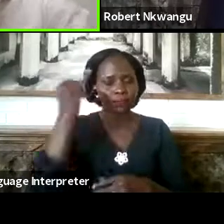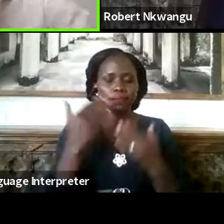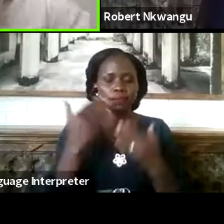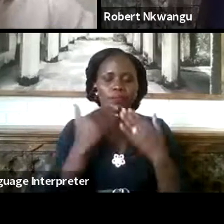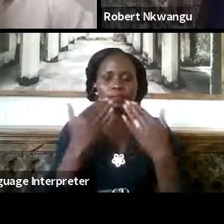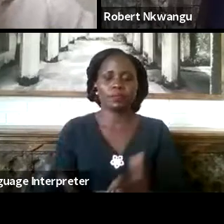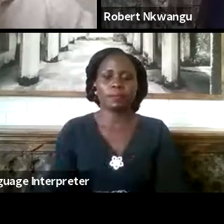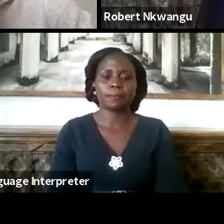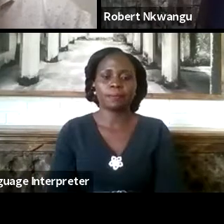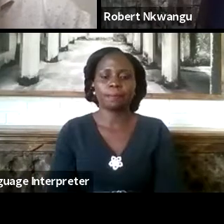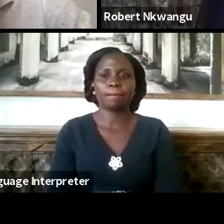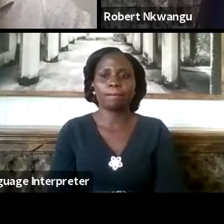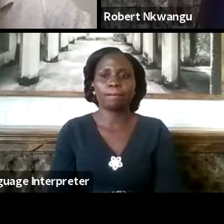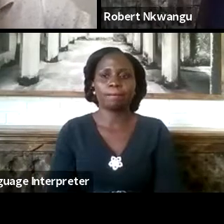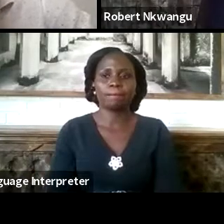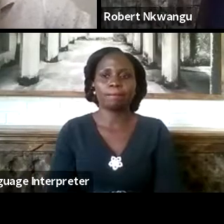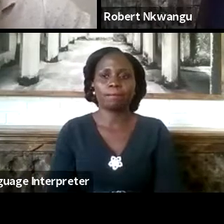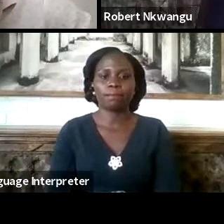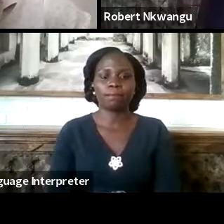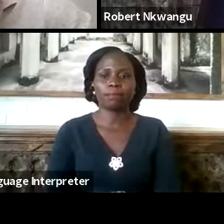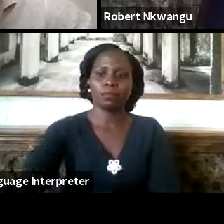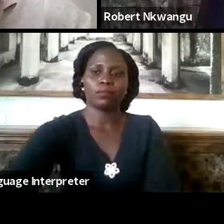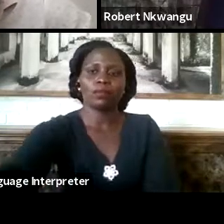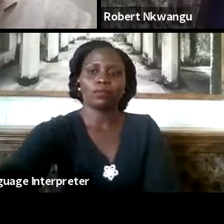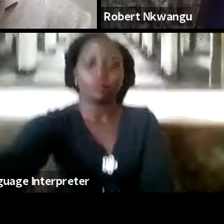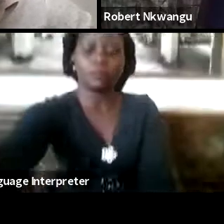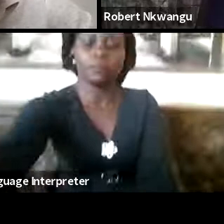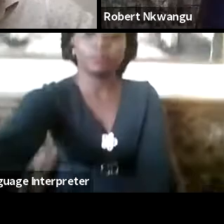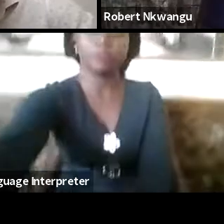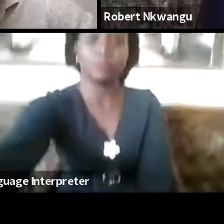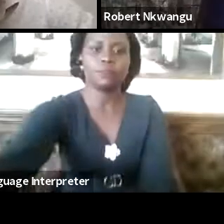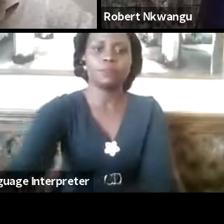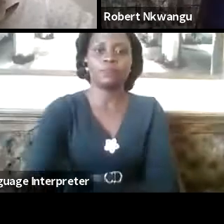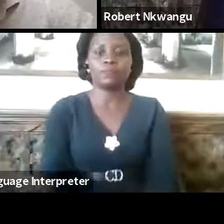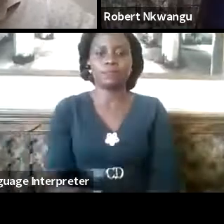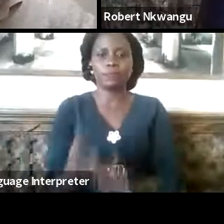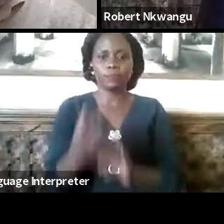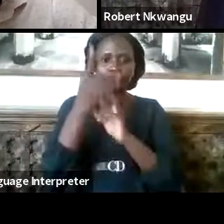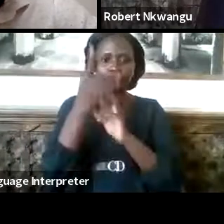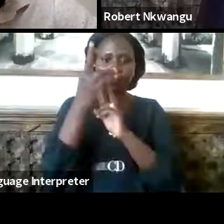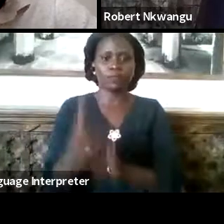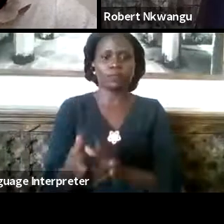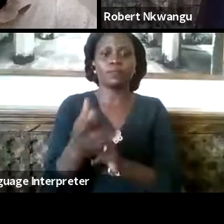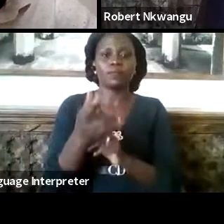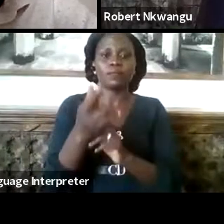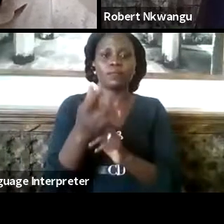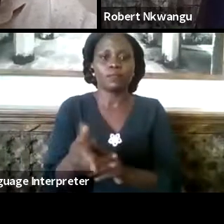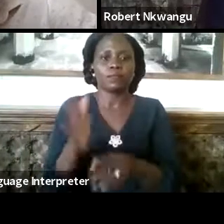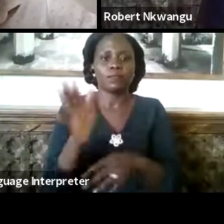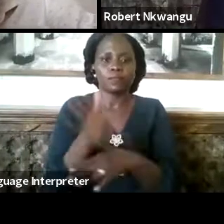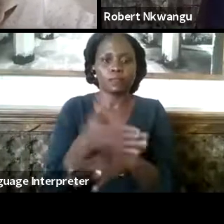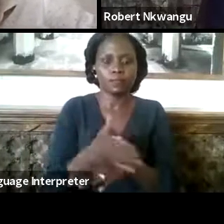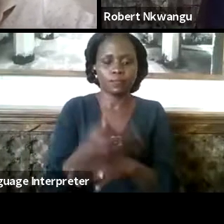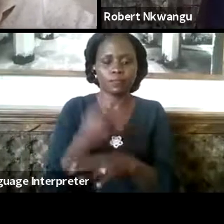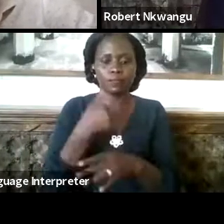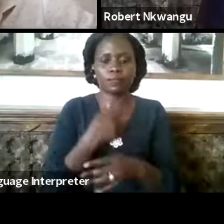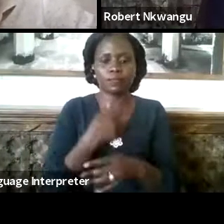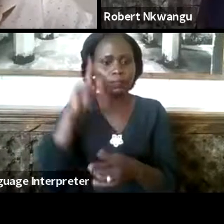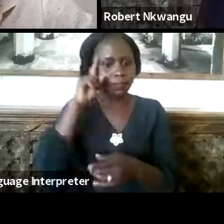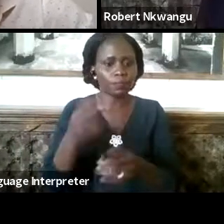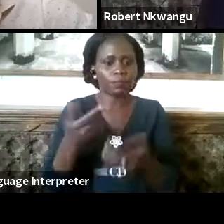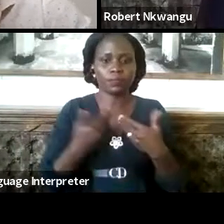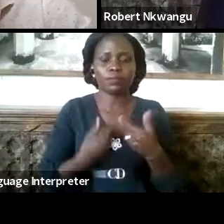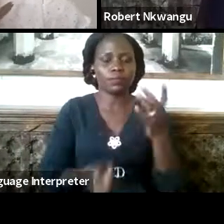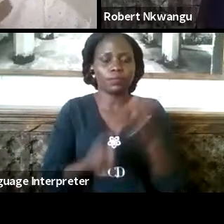Thank you, Colorado. Now, Honorable Minister, if I may come to, I think we would have had a chance to engage with Facebook, but now they